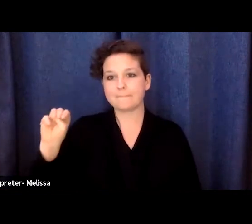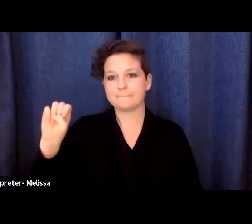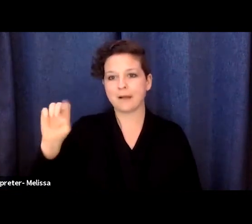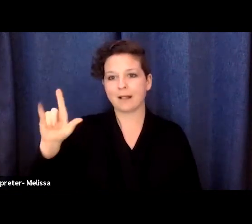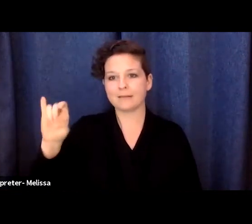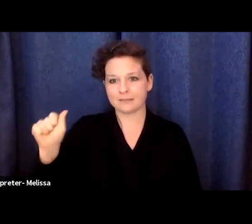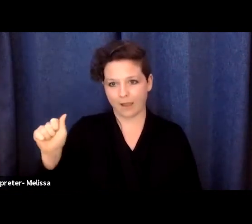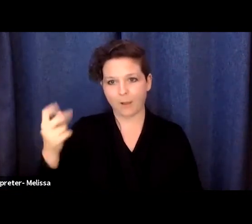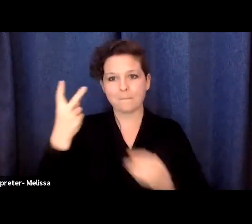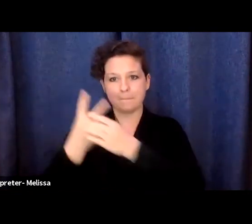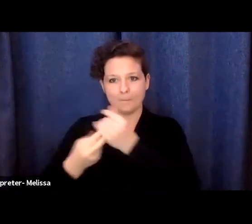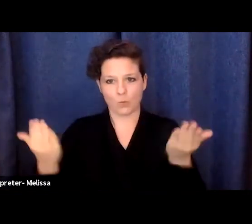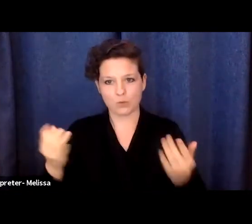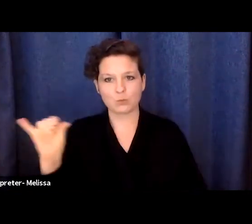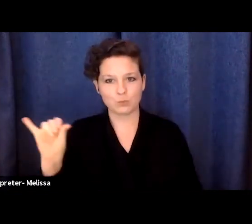this Zoom.